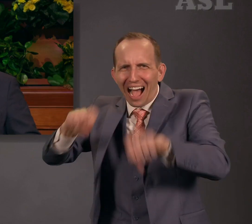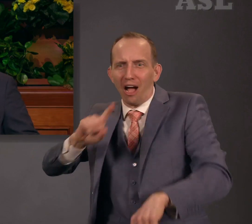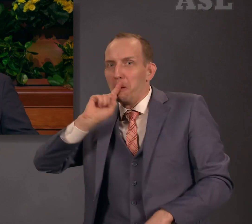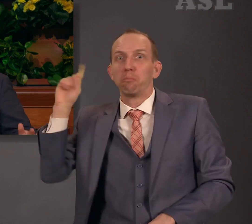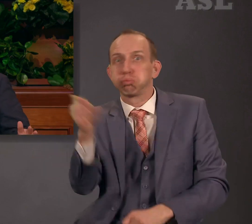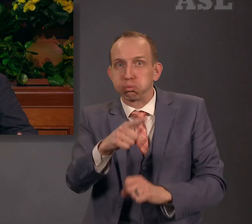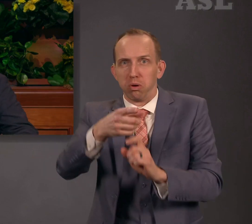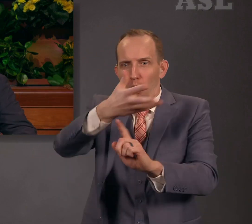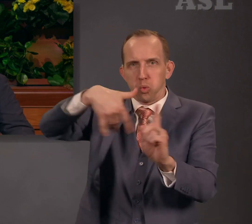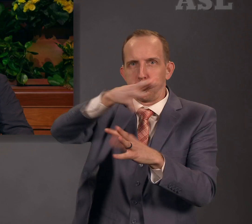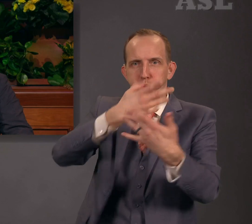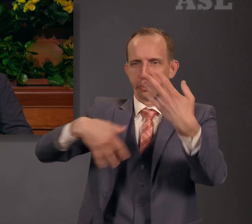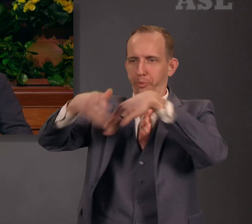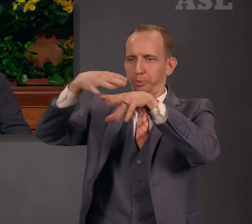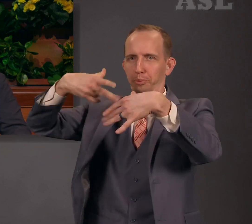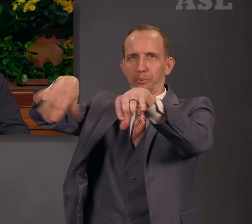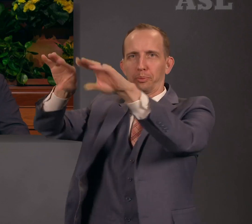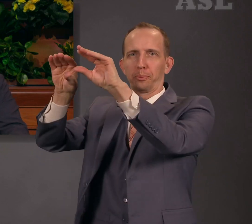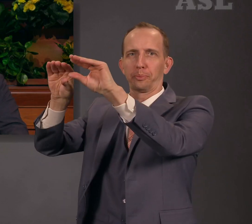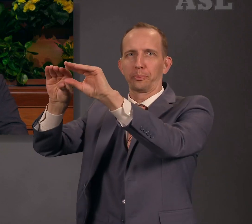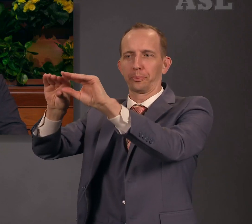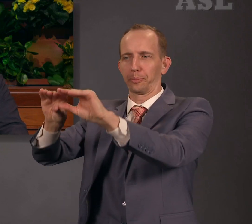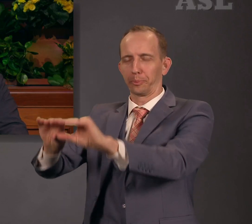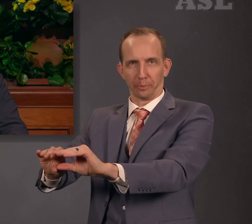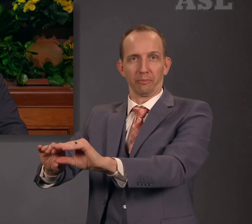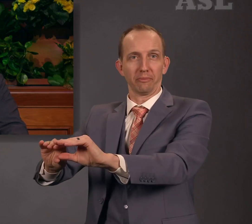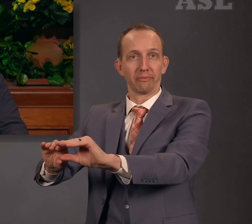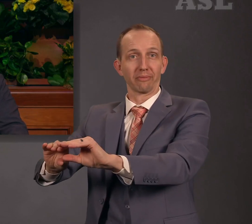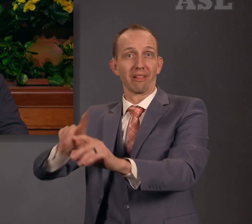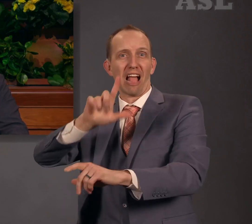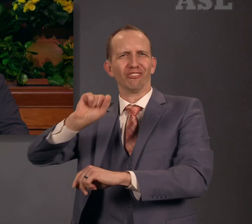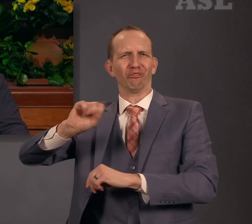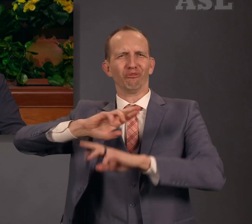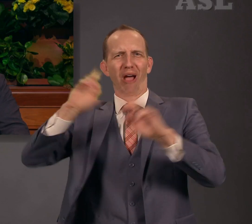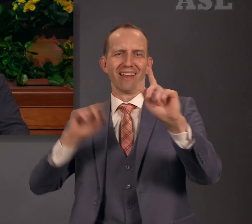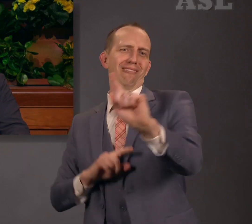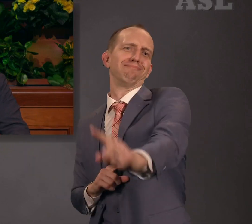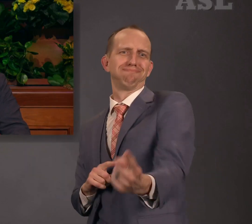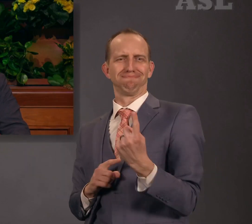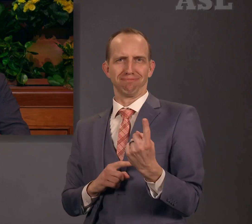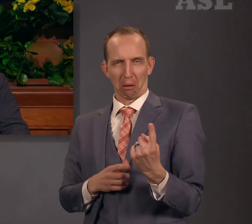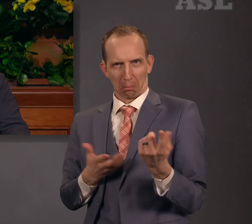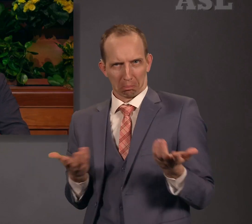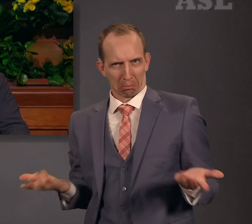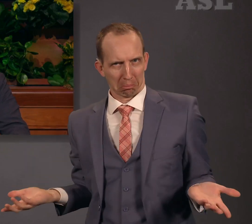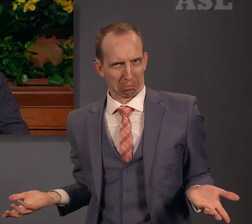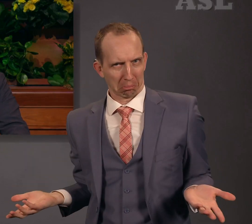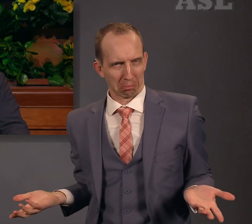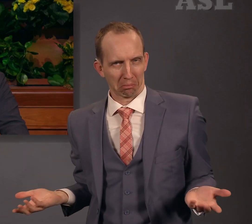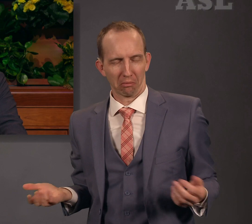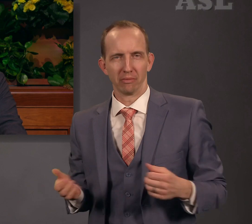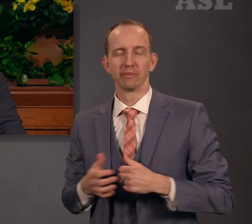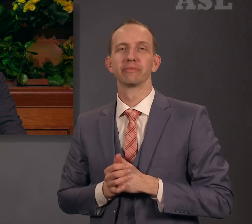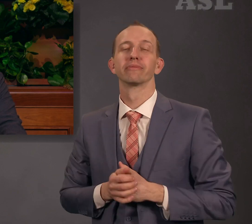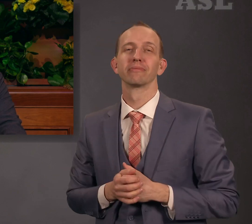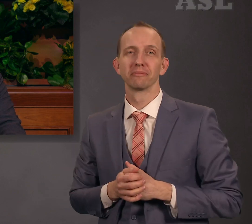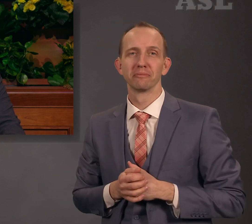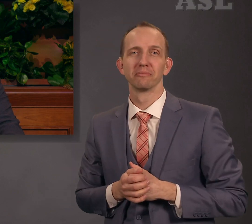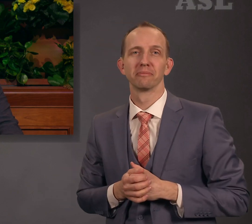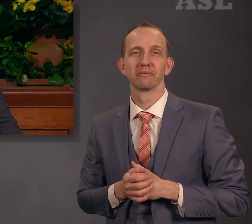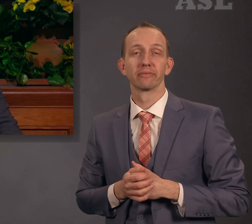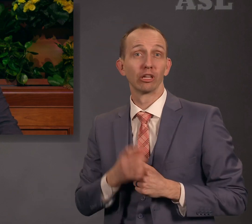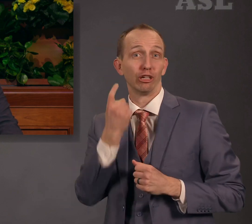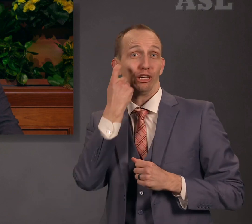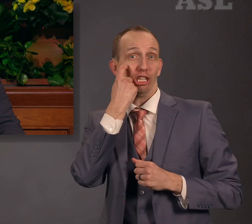Lazarus standing at the opening, already clean and approachable with his grave clothes nicely folded. So what is the point